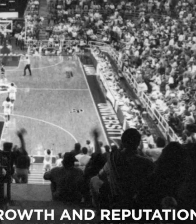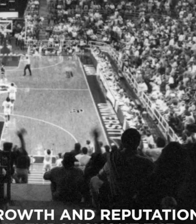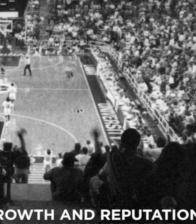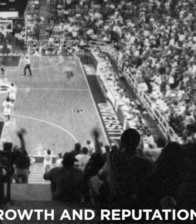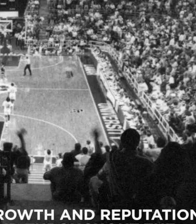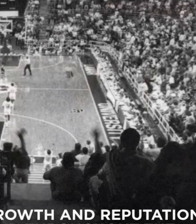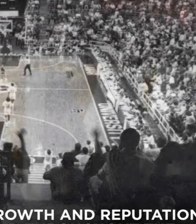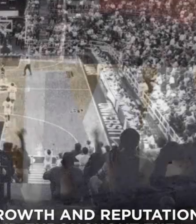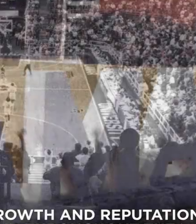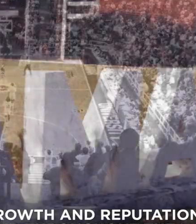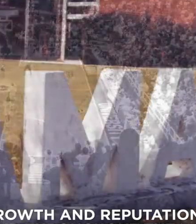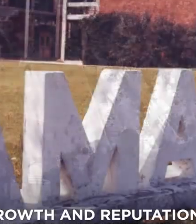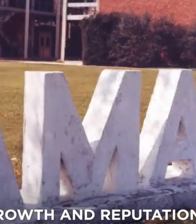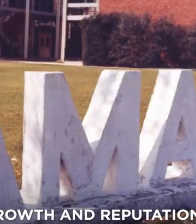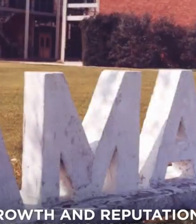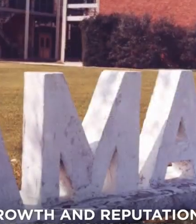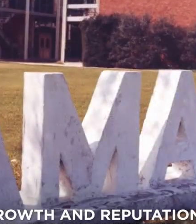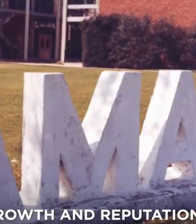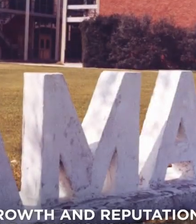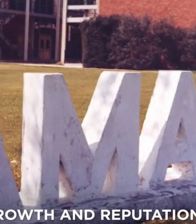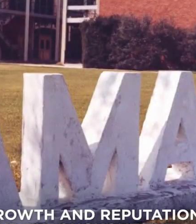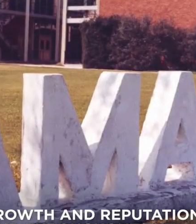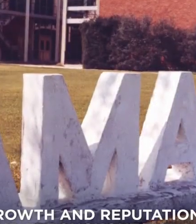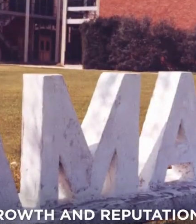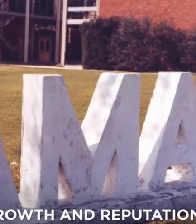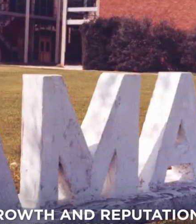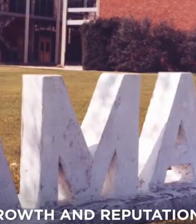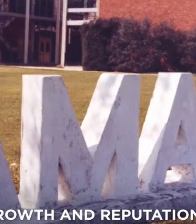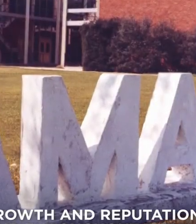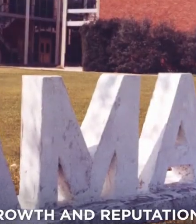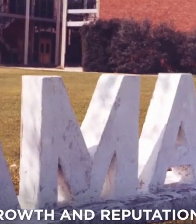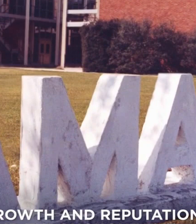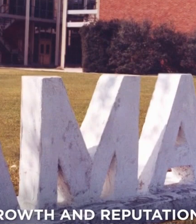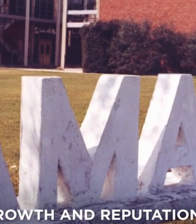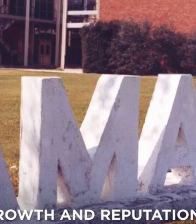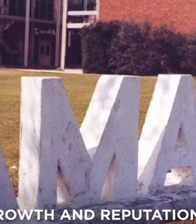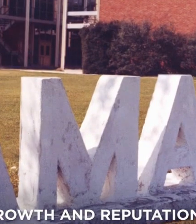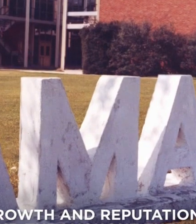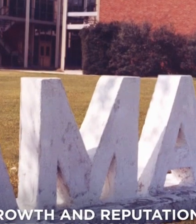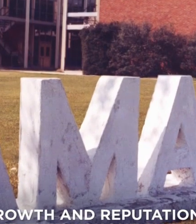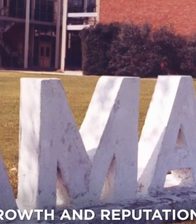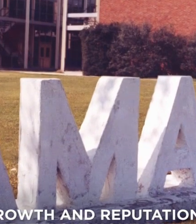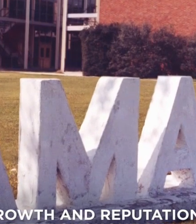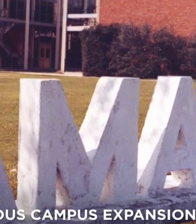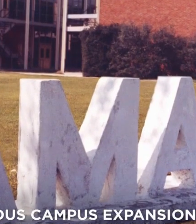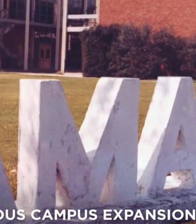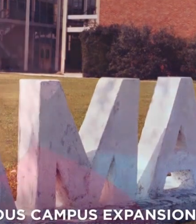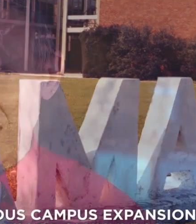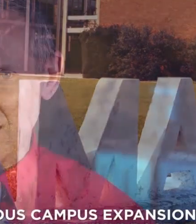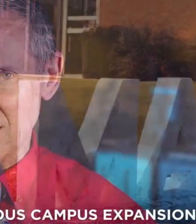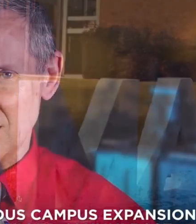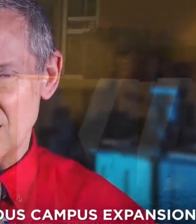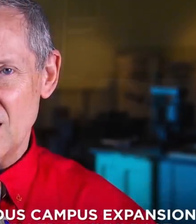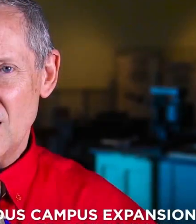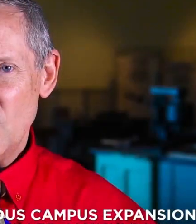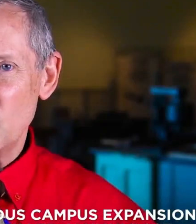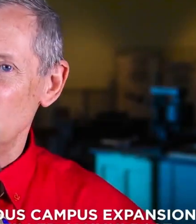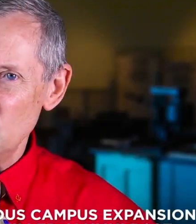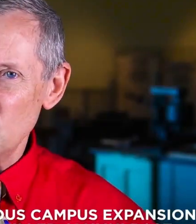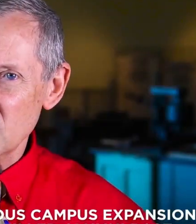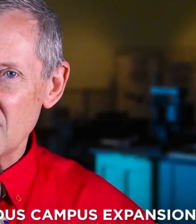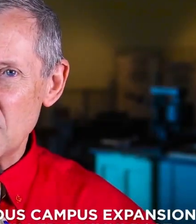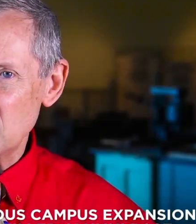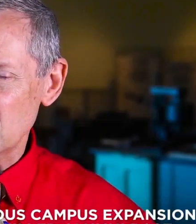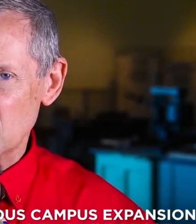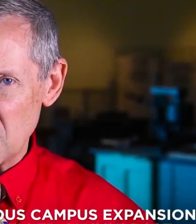and Southwest Louisiana. Growth and reputation continued hand in hand throughout the 80s and 90s,